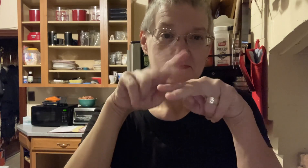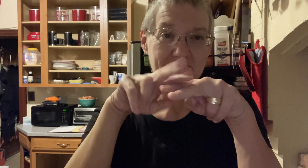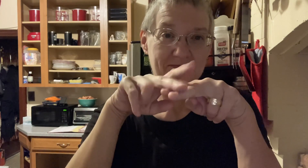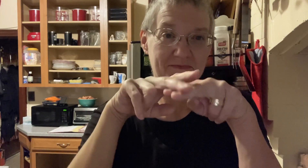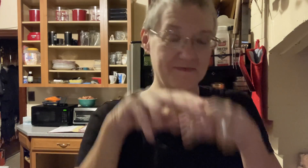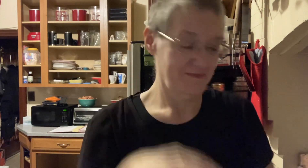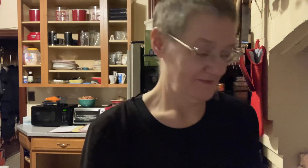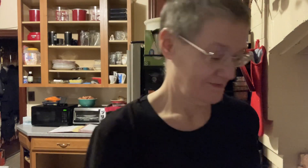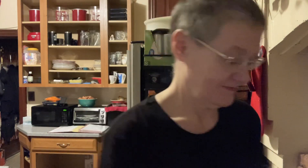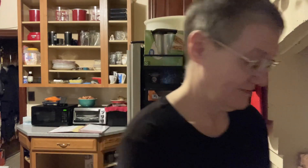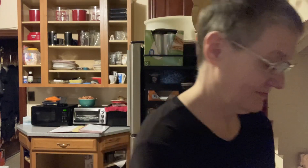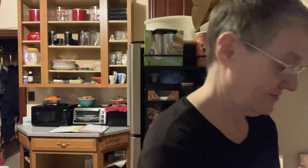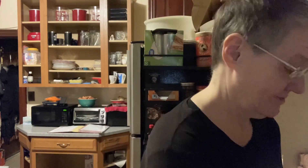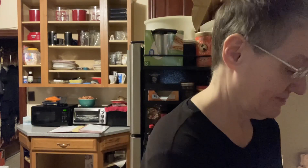teaspoon of salt.